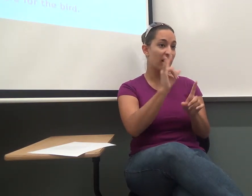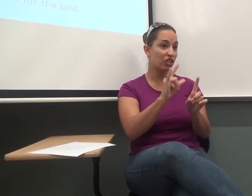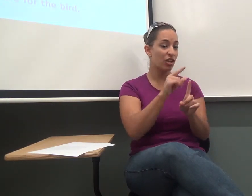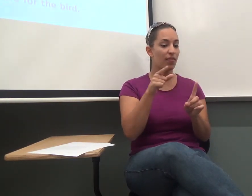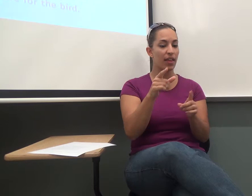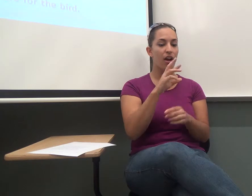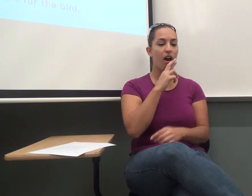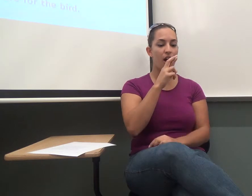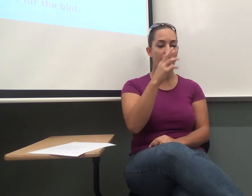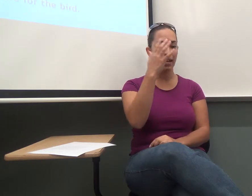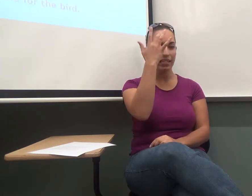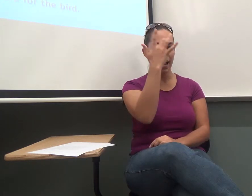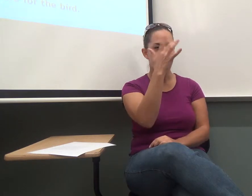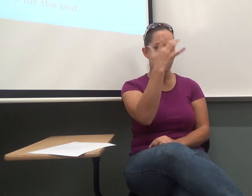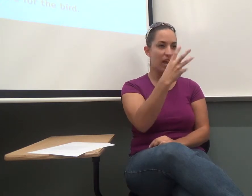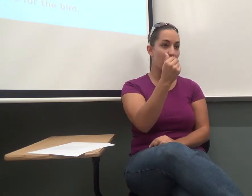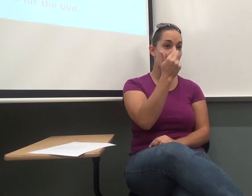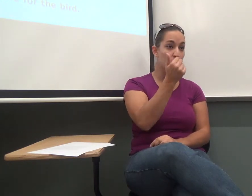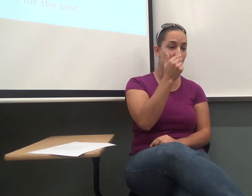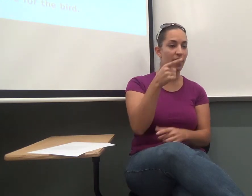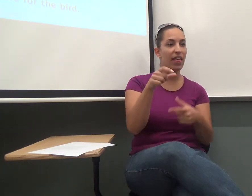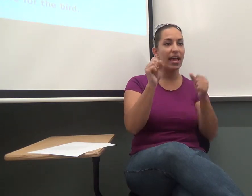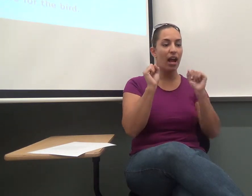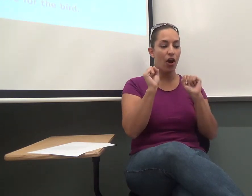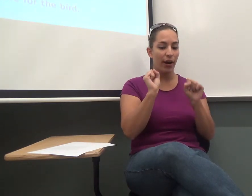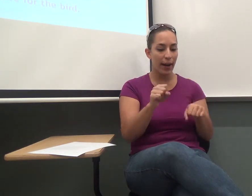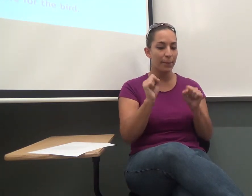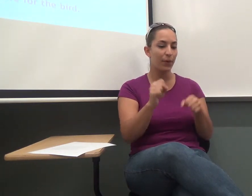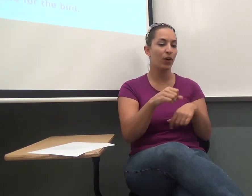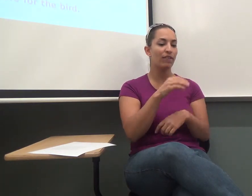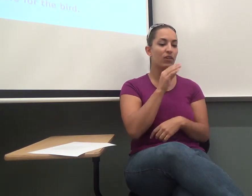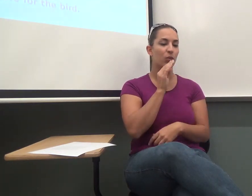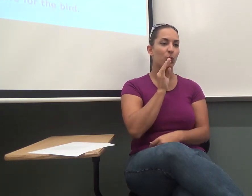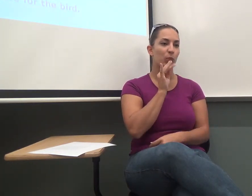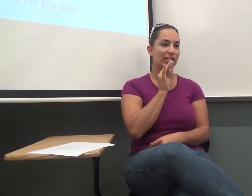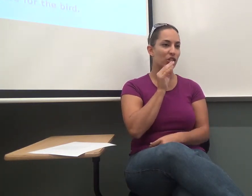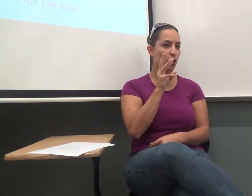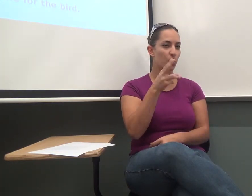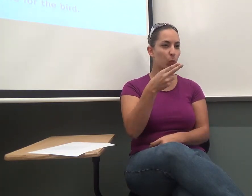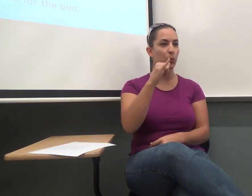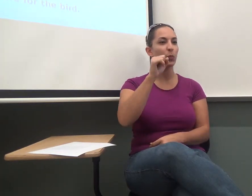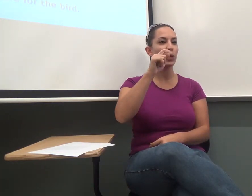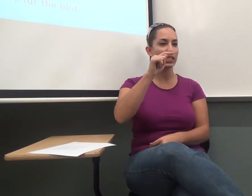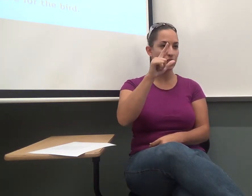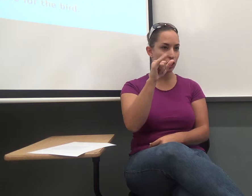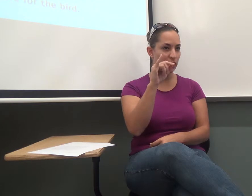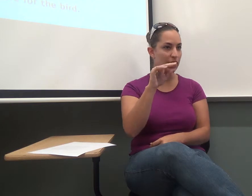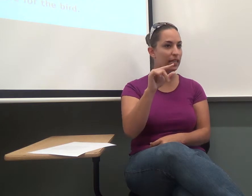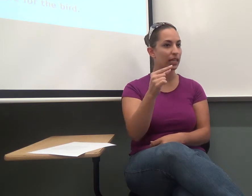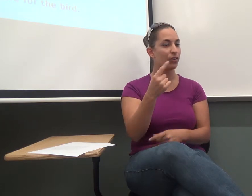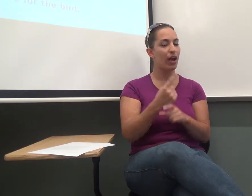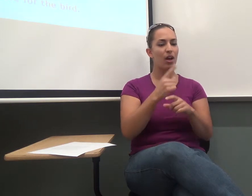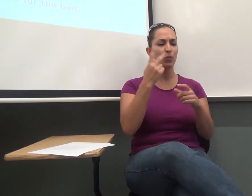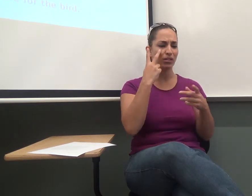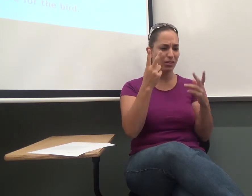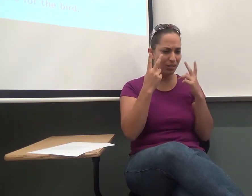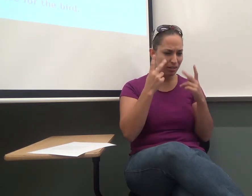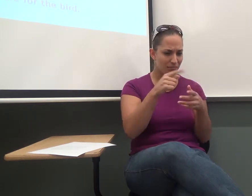Okay, they're capable of whistling. We start to see all of these actions that these birds can do, right? We're starting to see a pattern here. Throughout